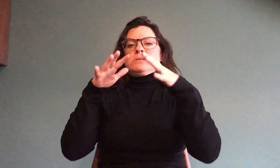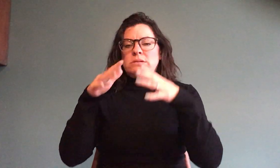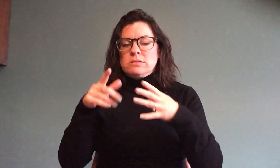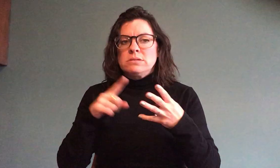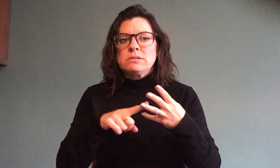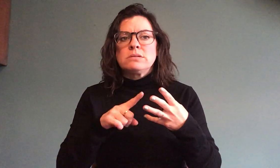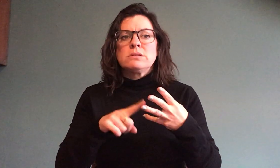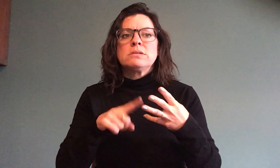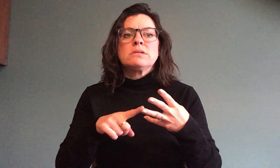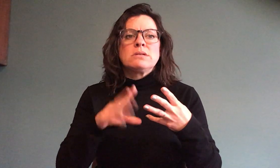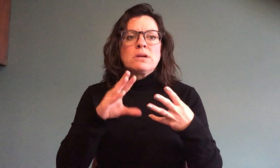is for your benefit.